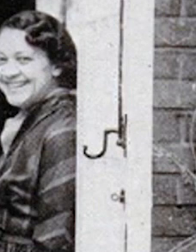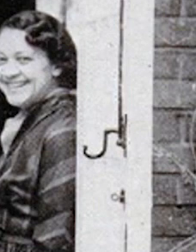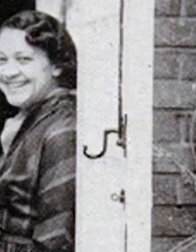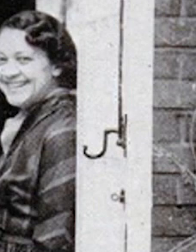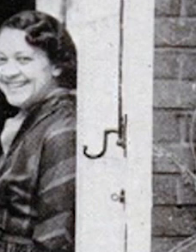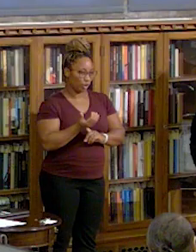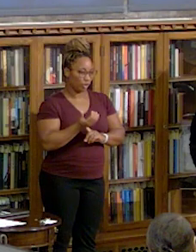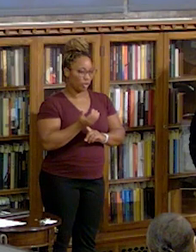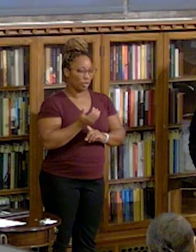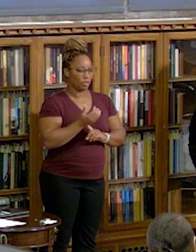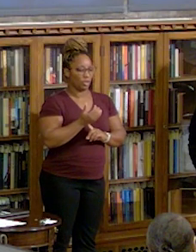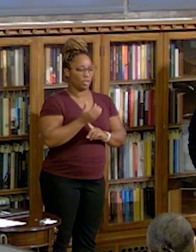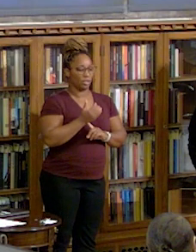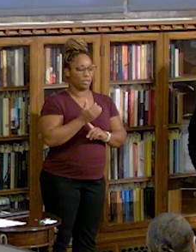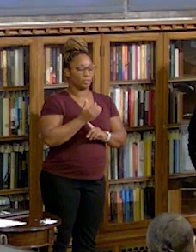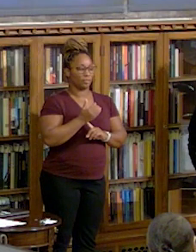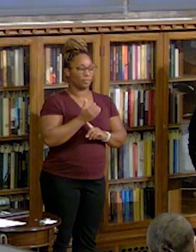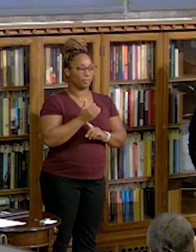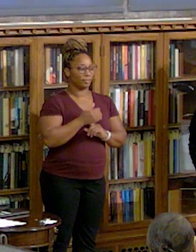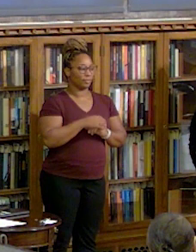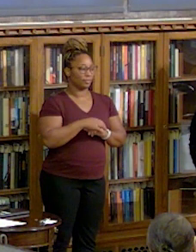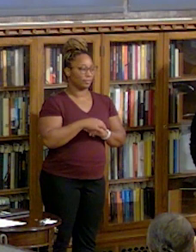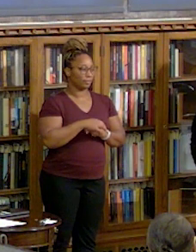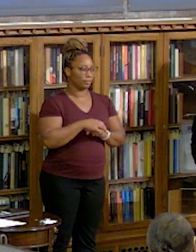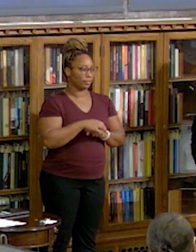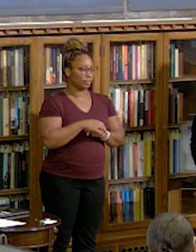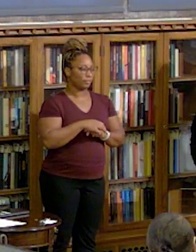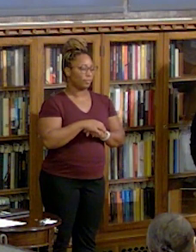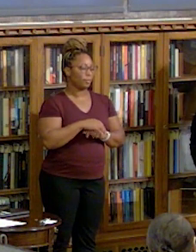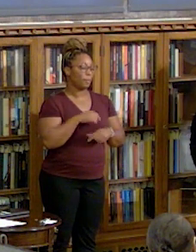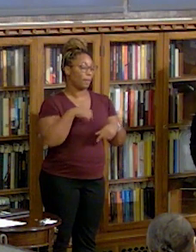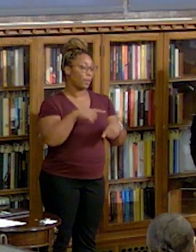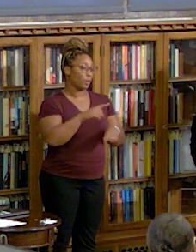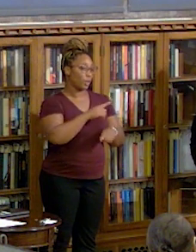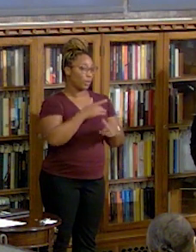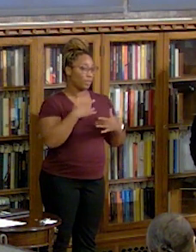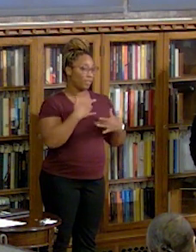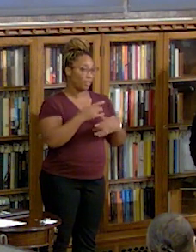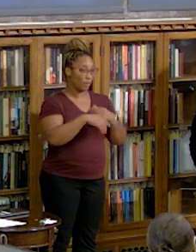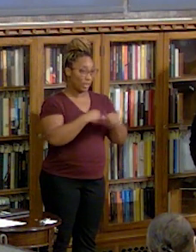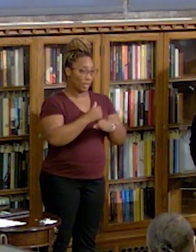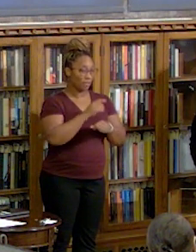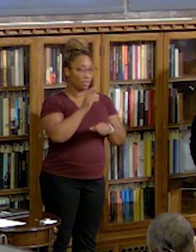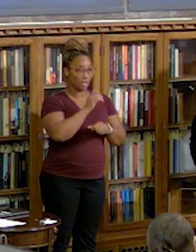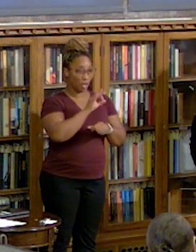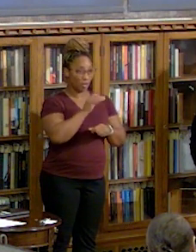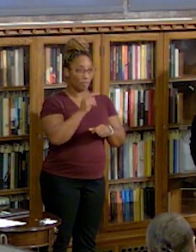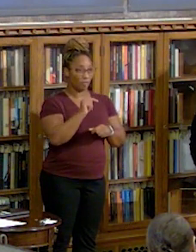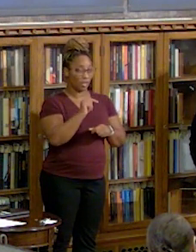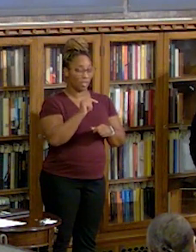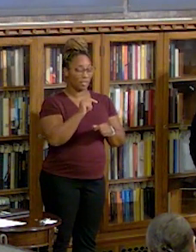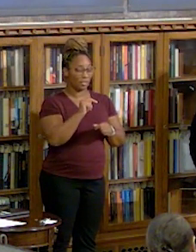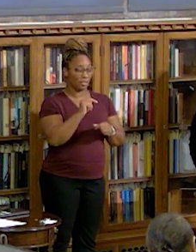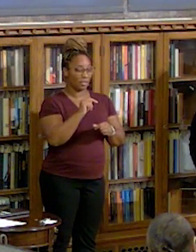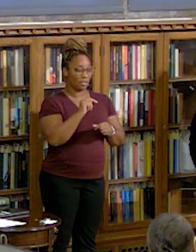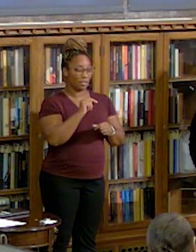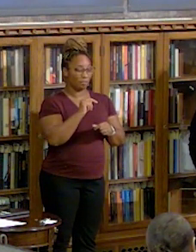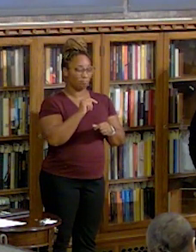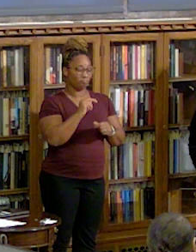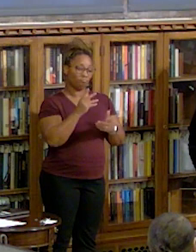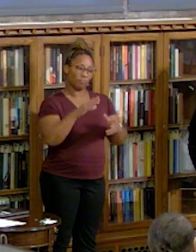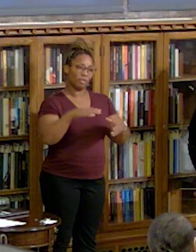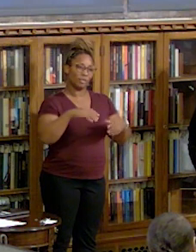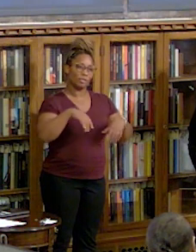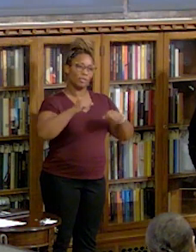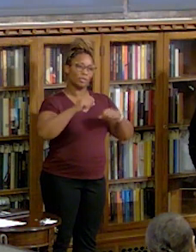hill Carnival in these eventful years then Dr Franken found the promise of a sabatical abroad to